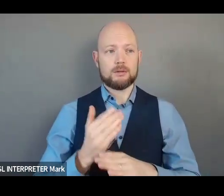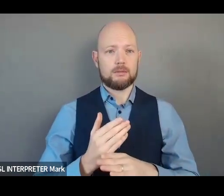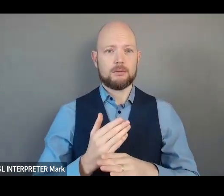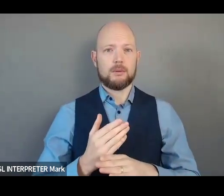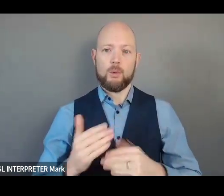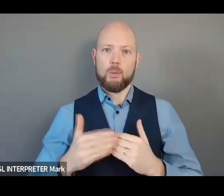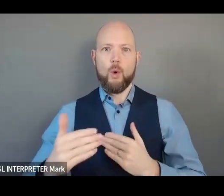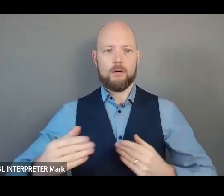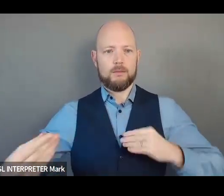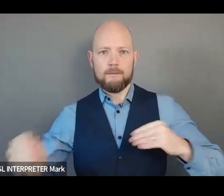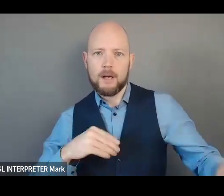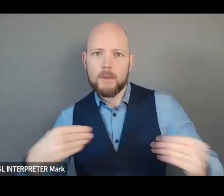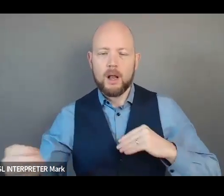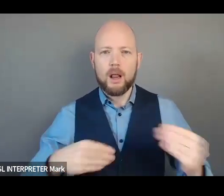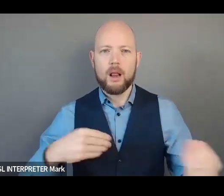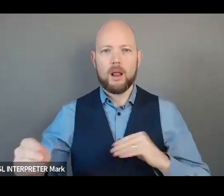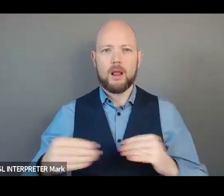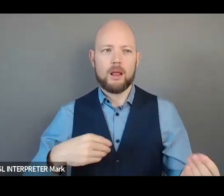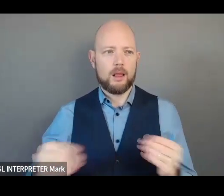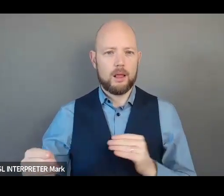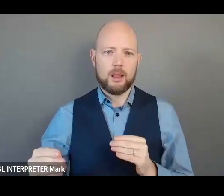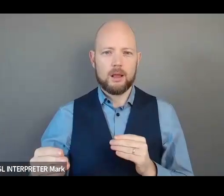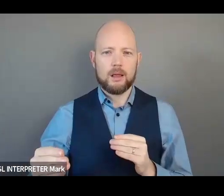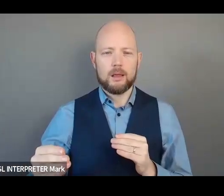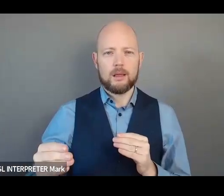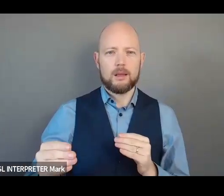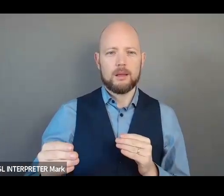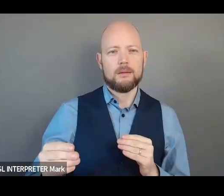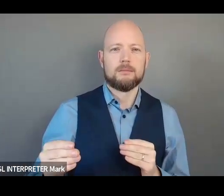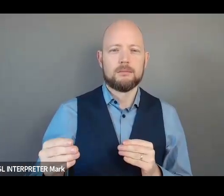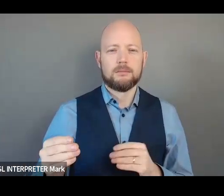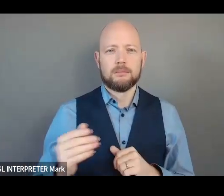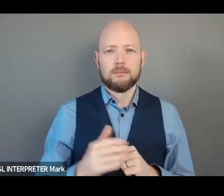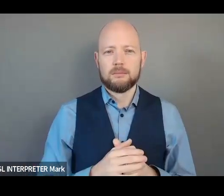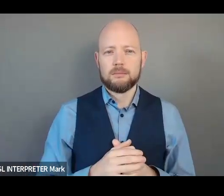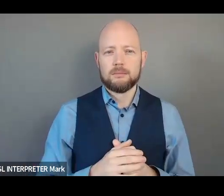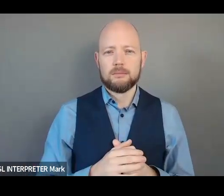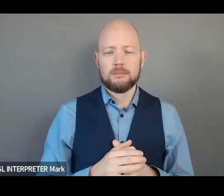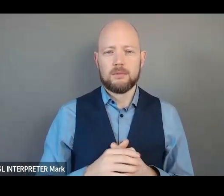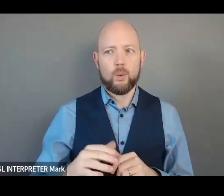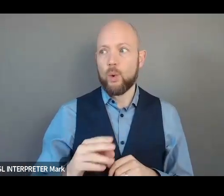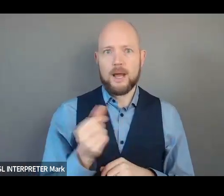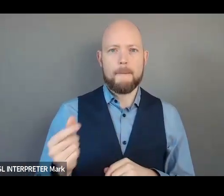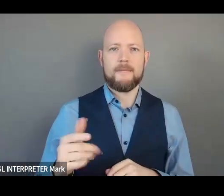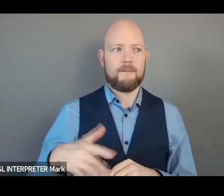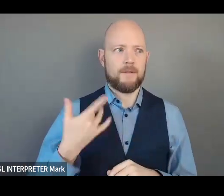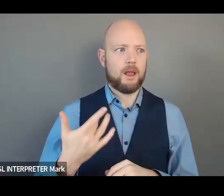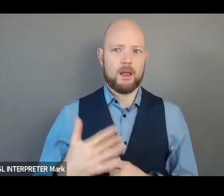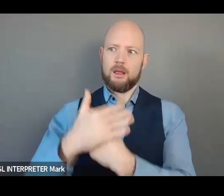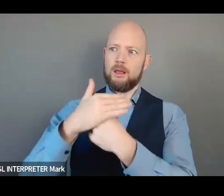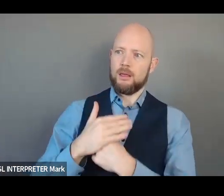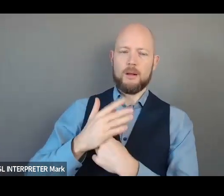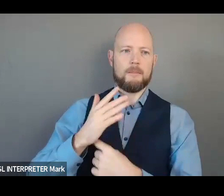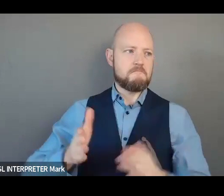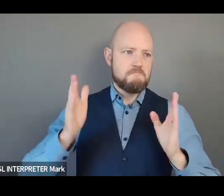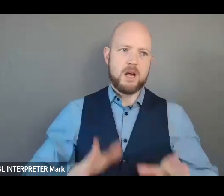quite evident that employees could, if they wanted to or were compelled to. And that's one of the kind of aspects of this work